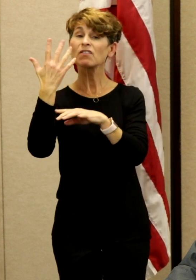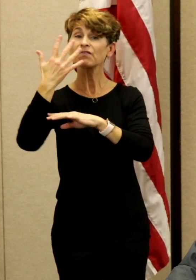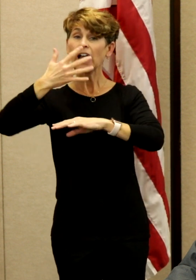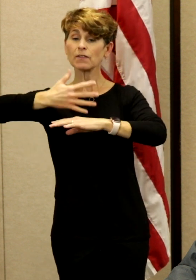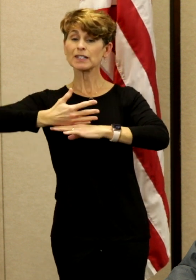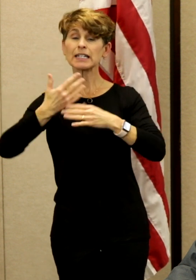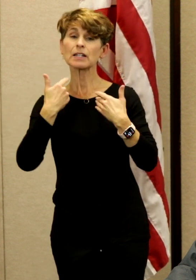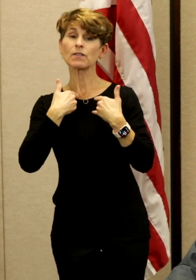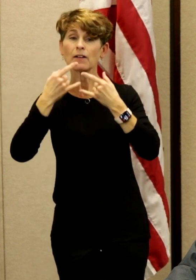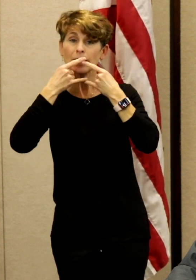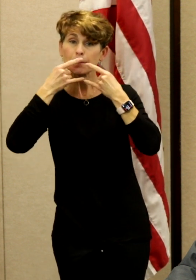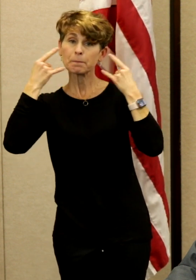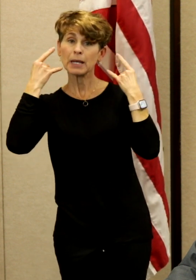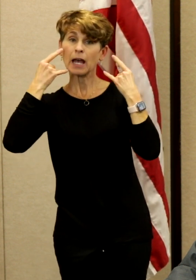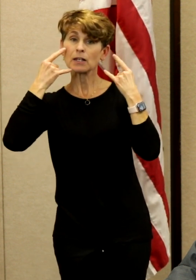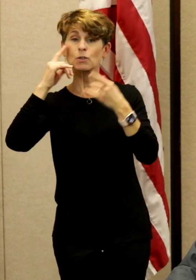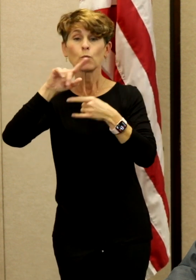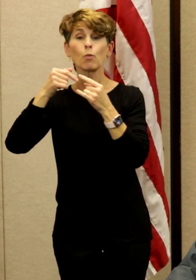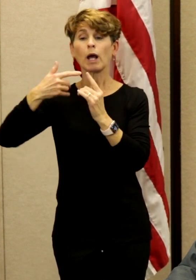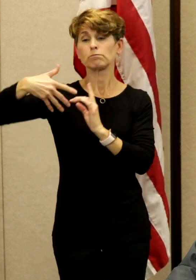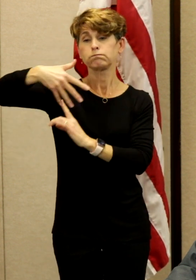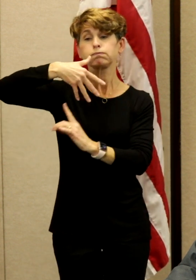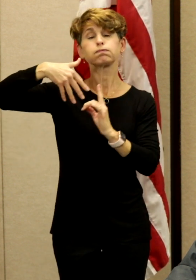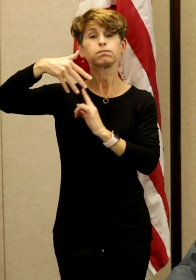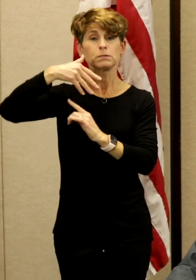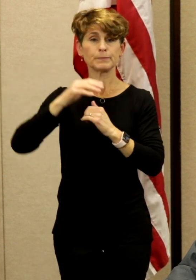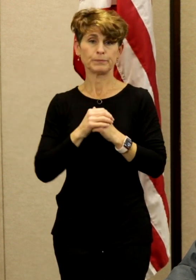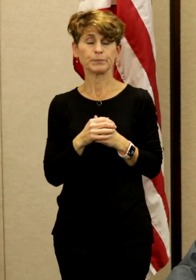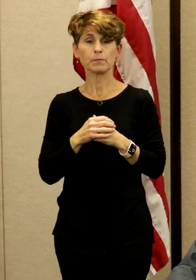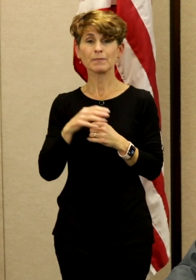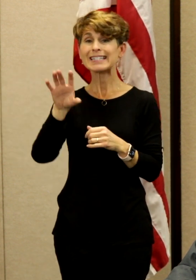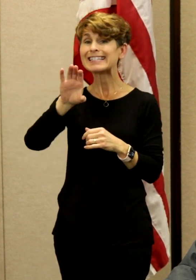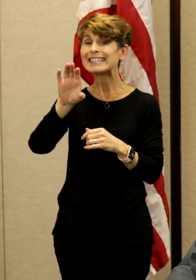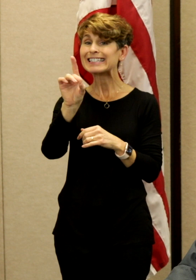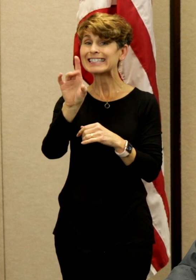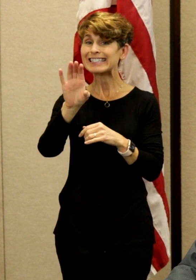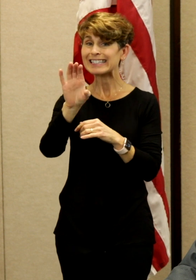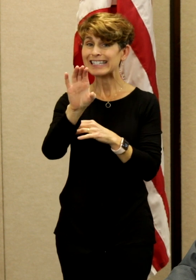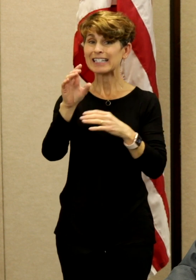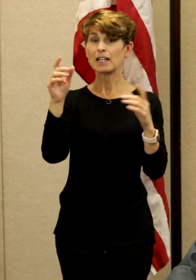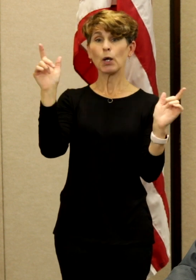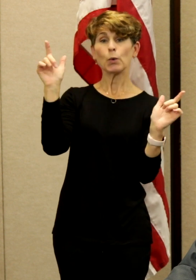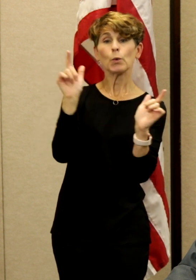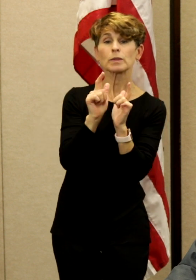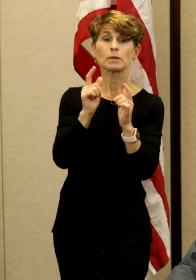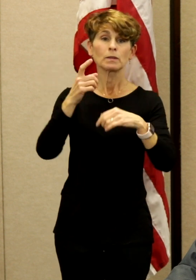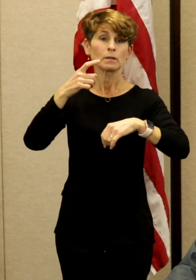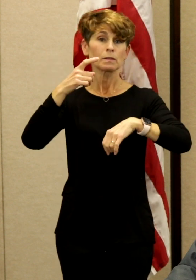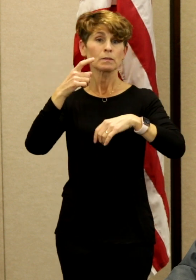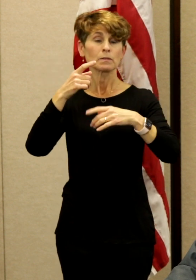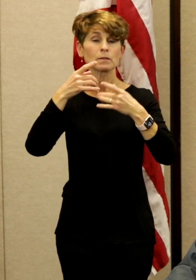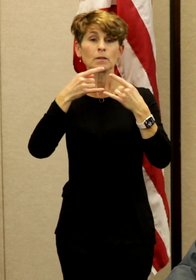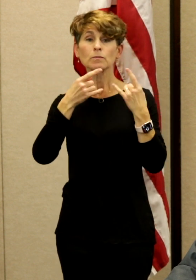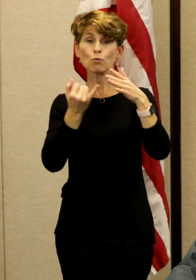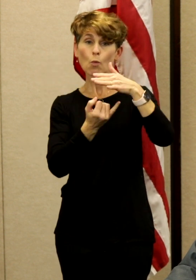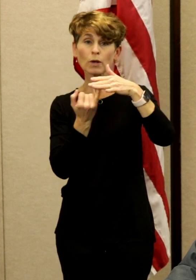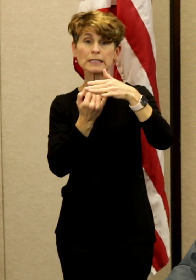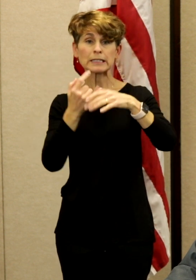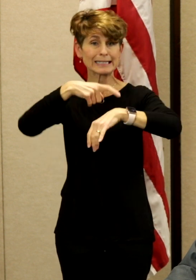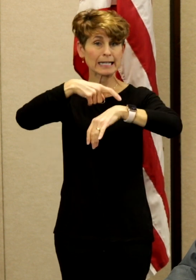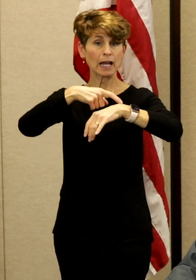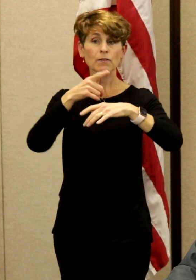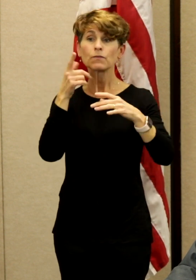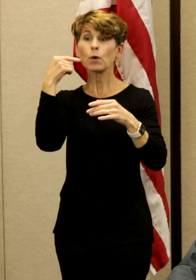of wearing a mask around others. The CDC also shortened quarantine periods for those who have been exposed